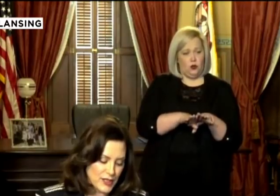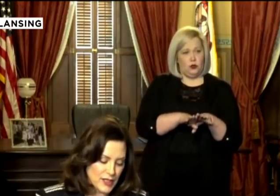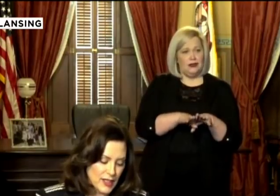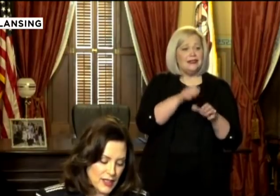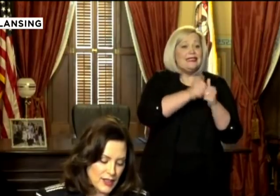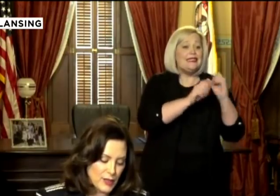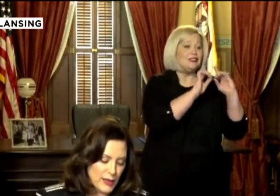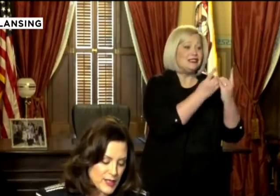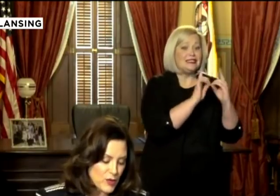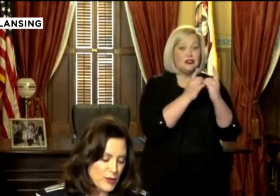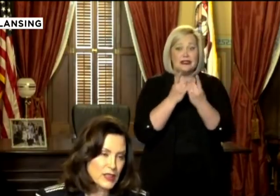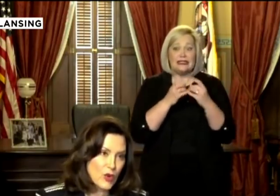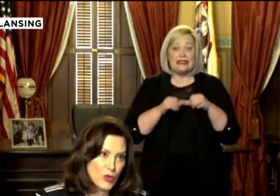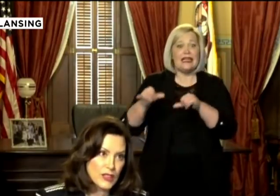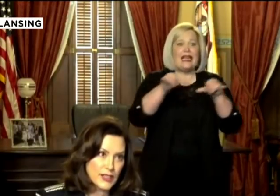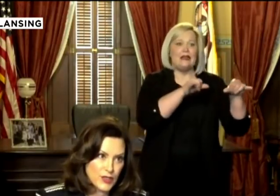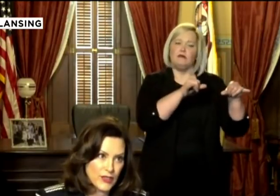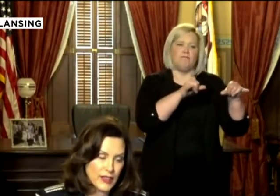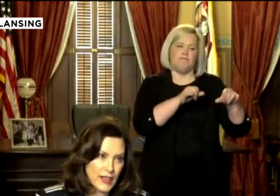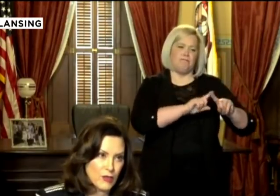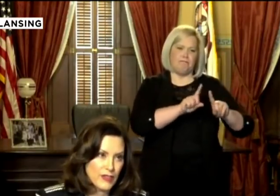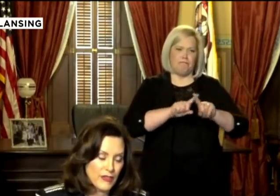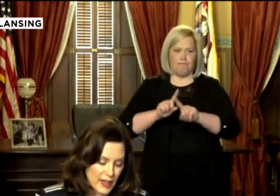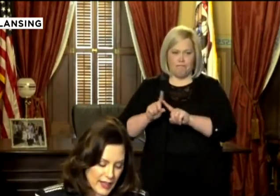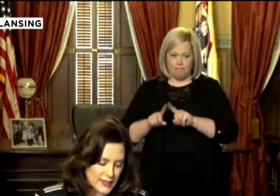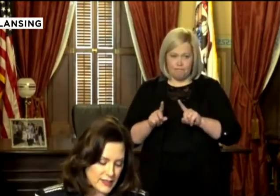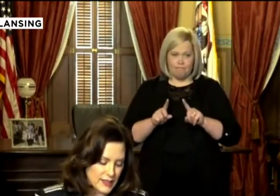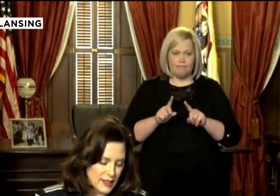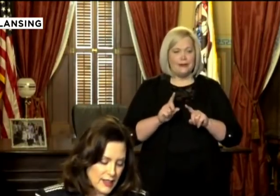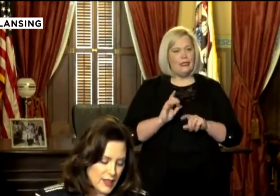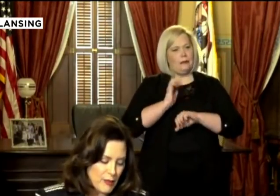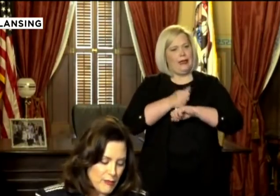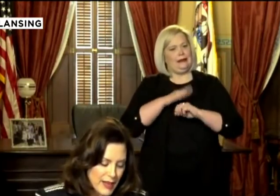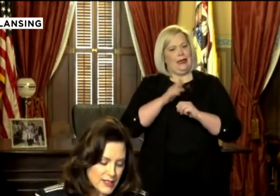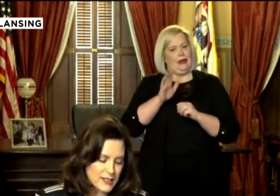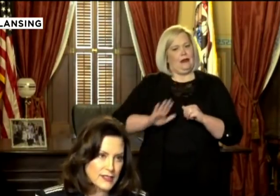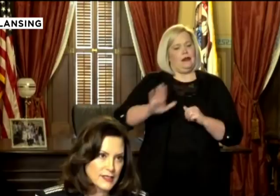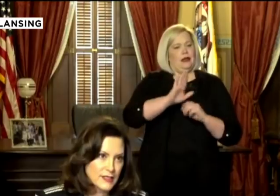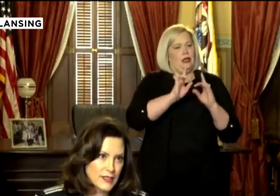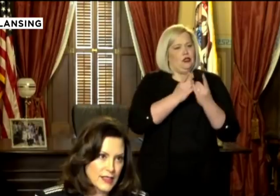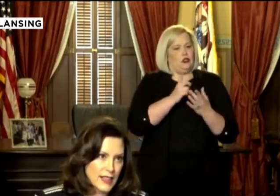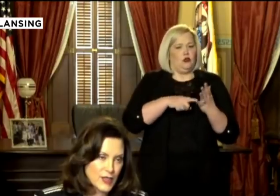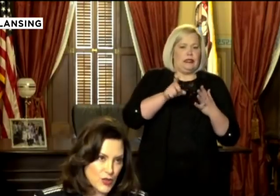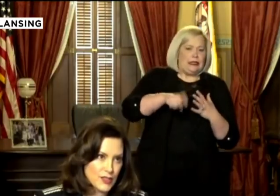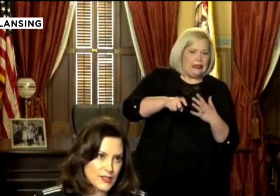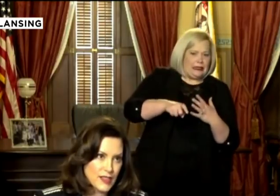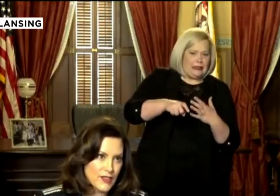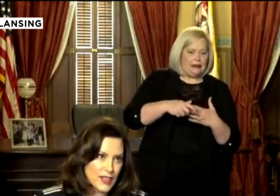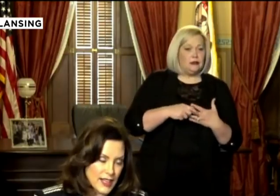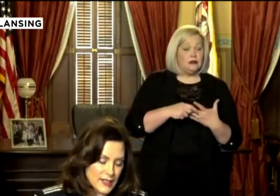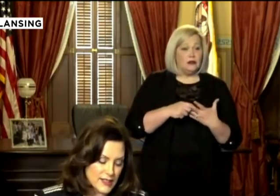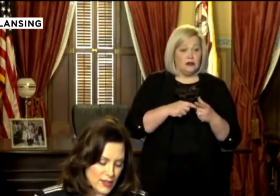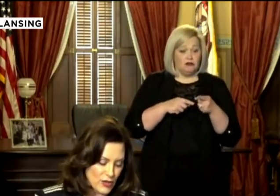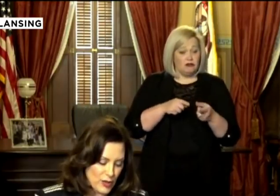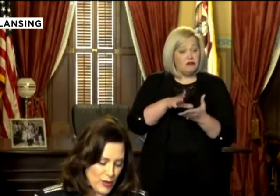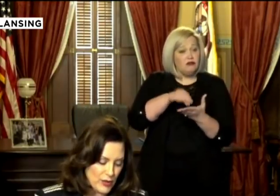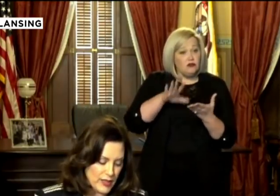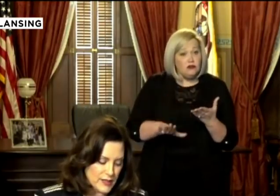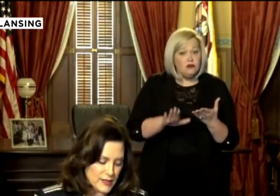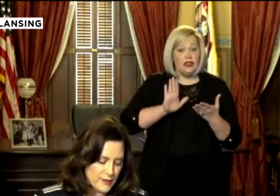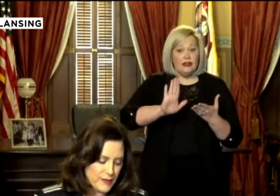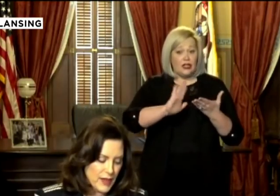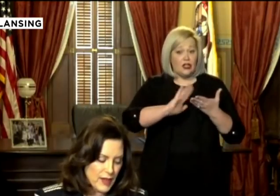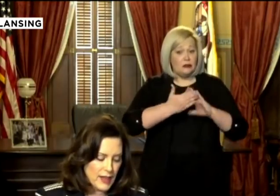on district. The plans will be locally driven and reflect the best interests of the kids in